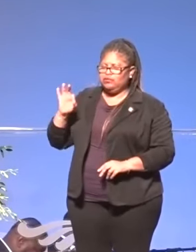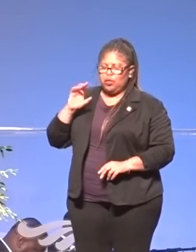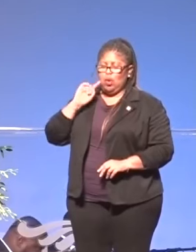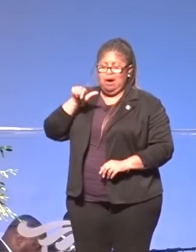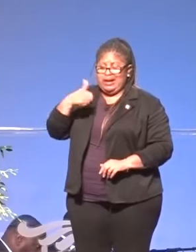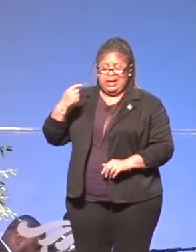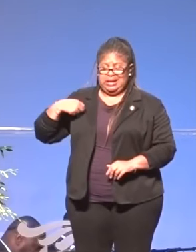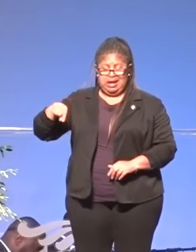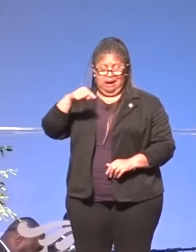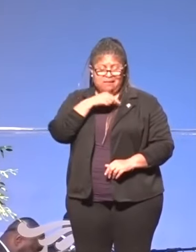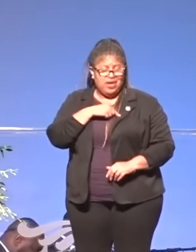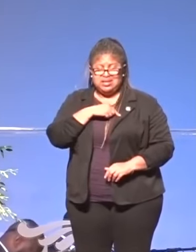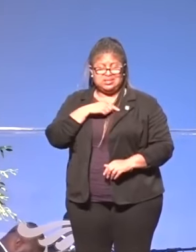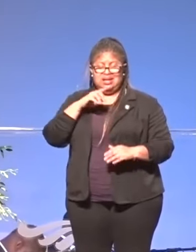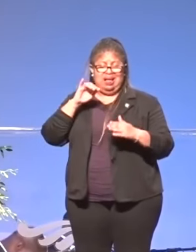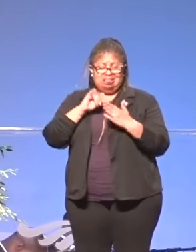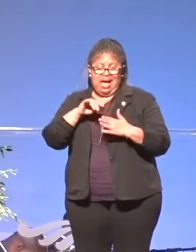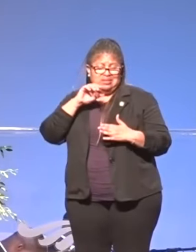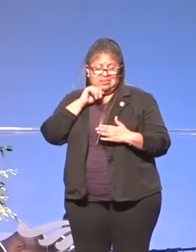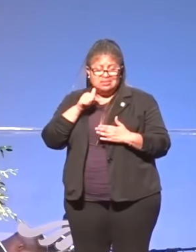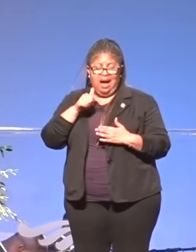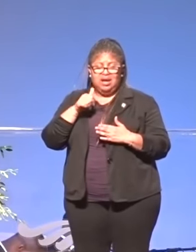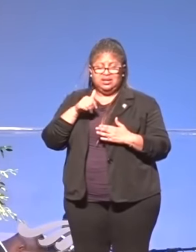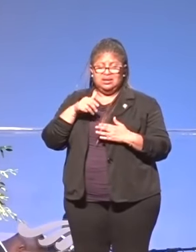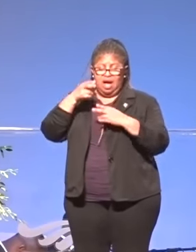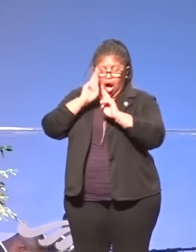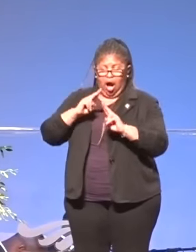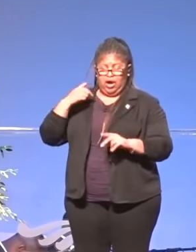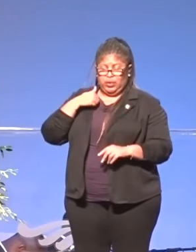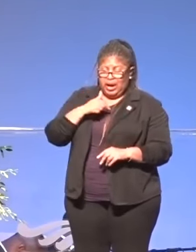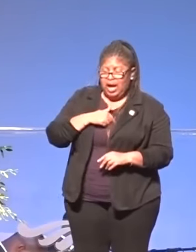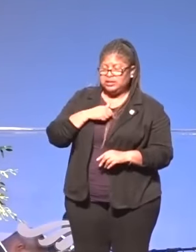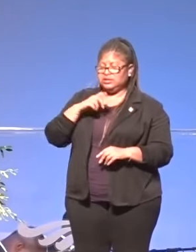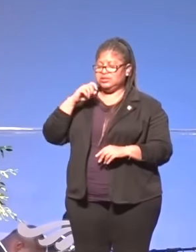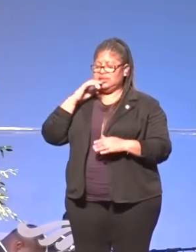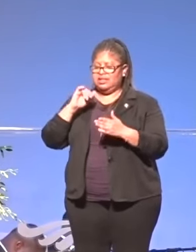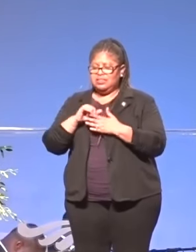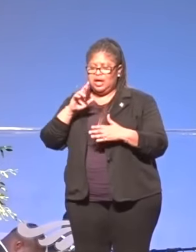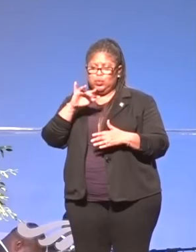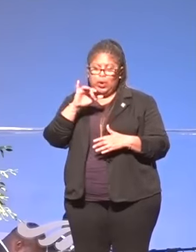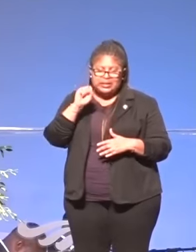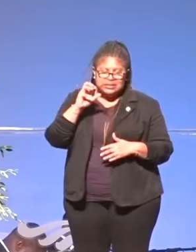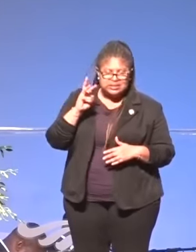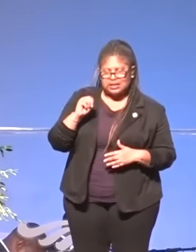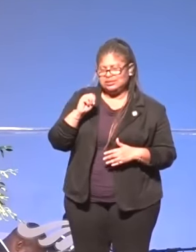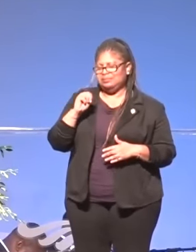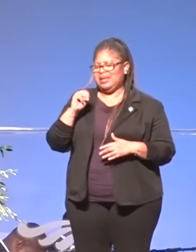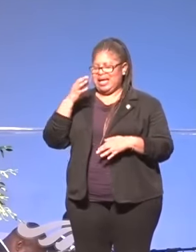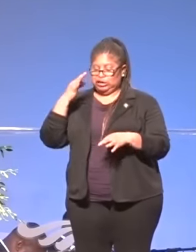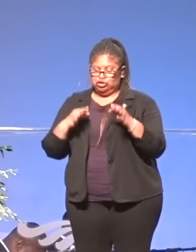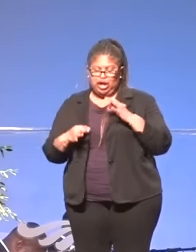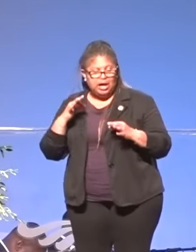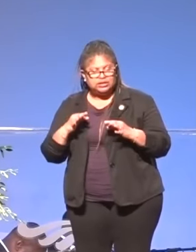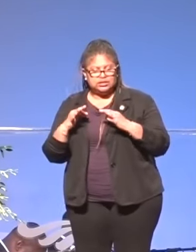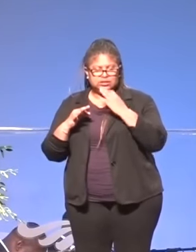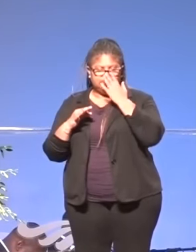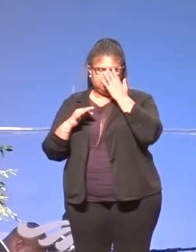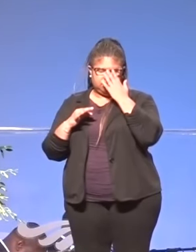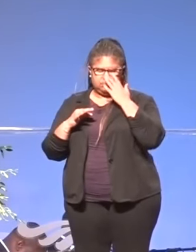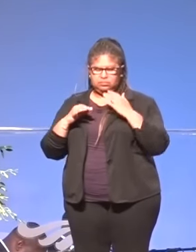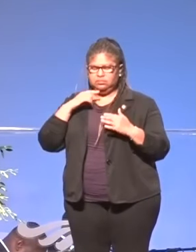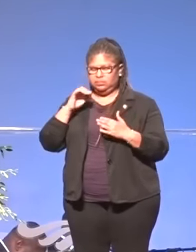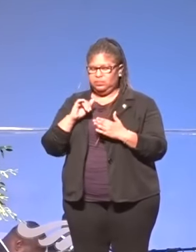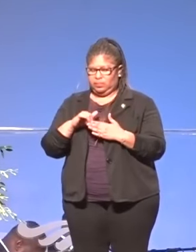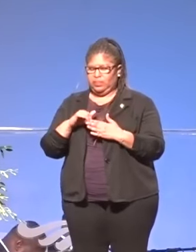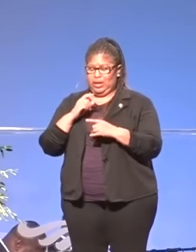us. Domination, injustice, oppression, racism. Steven Kleinberg, the eminent sociologist at R